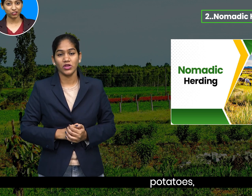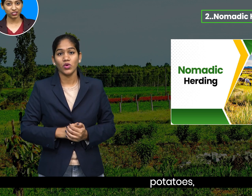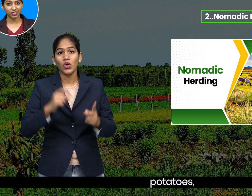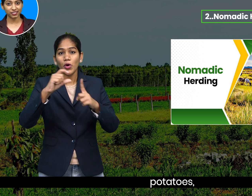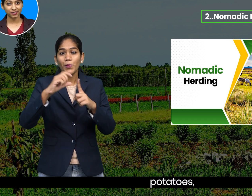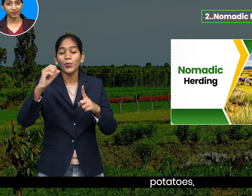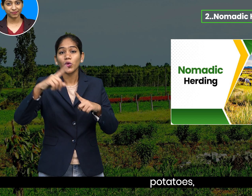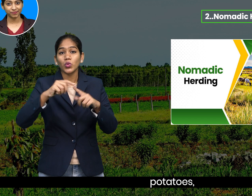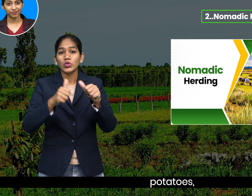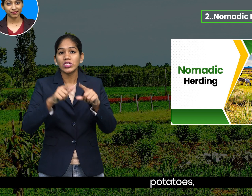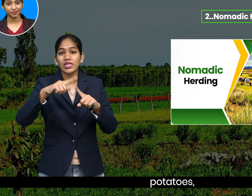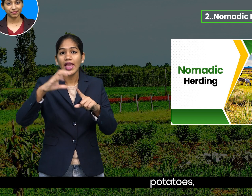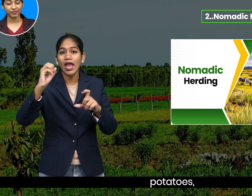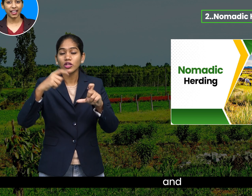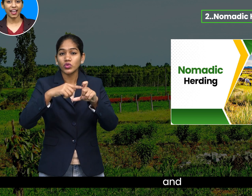potatoes,